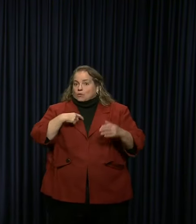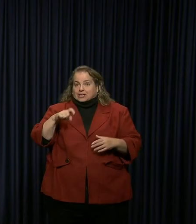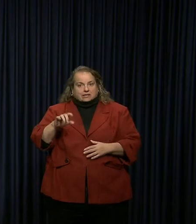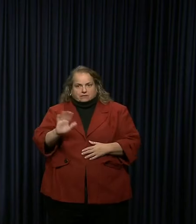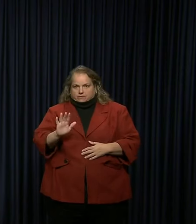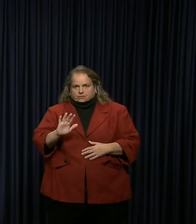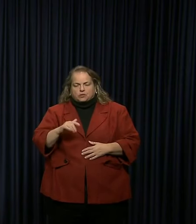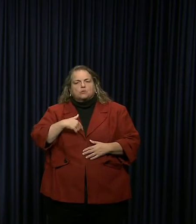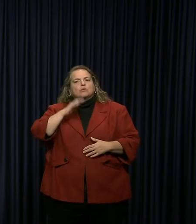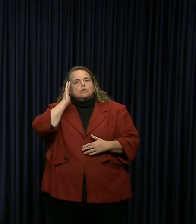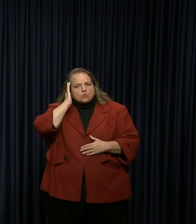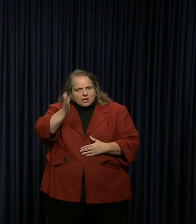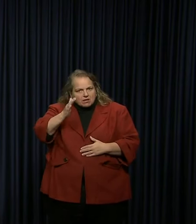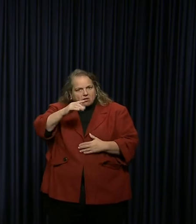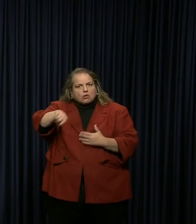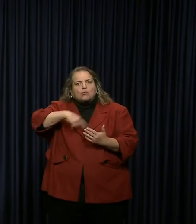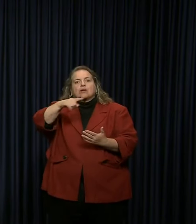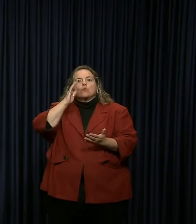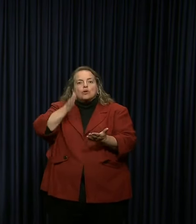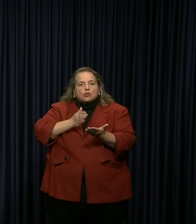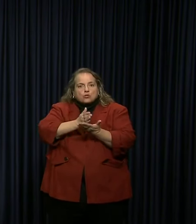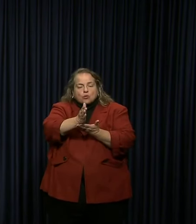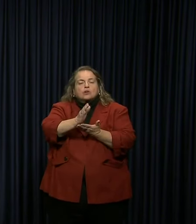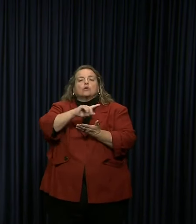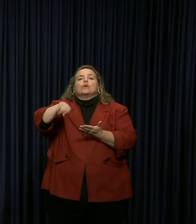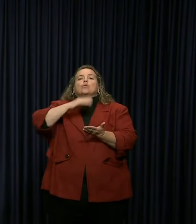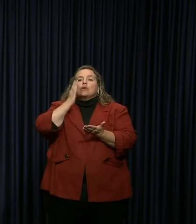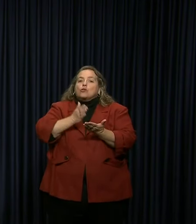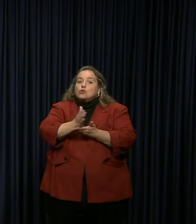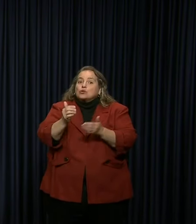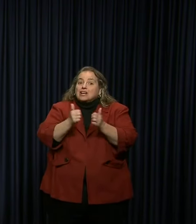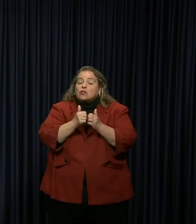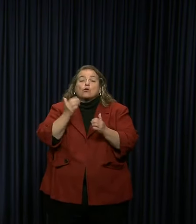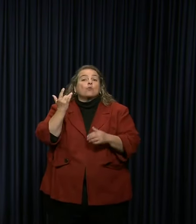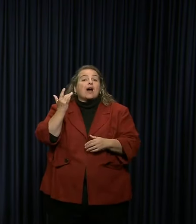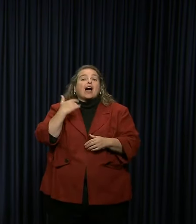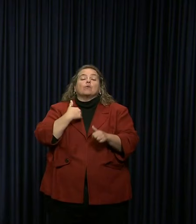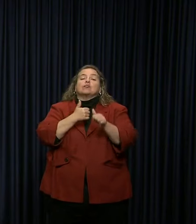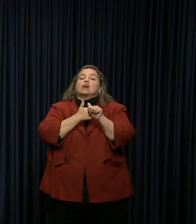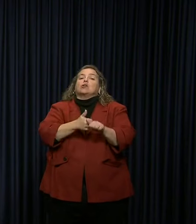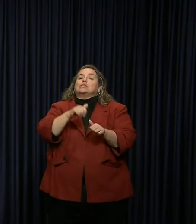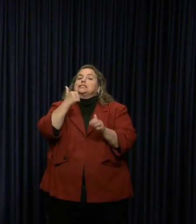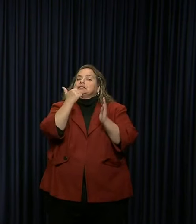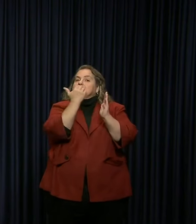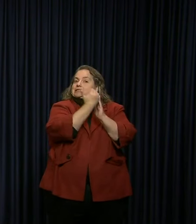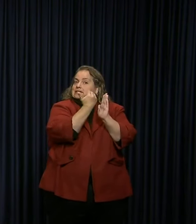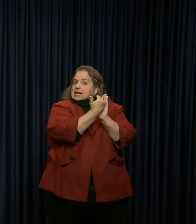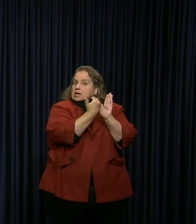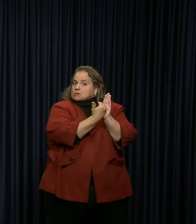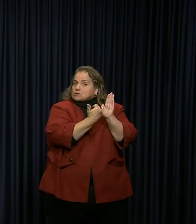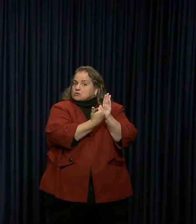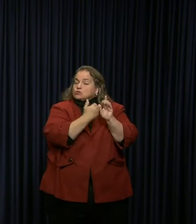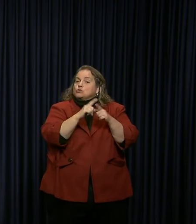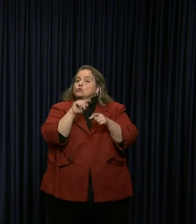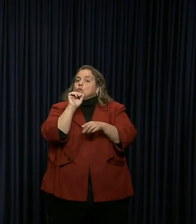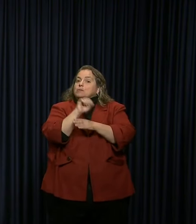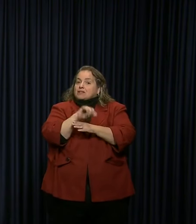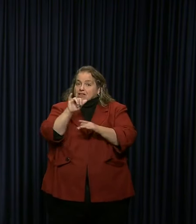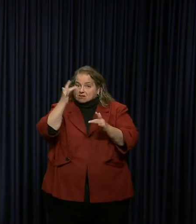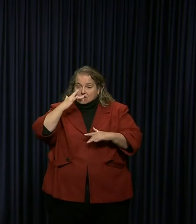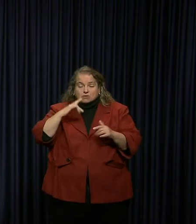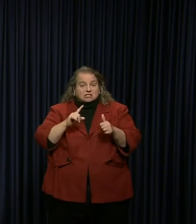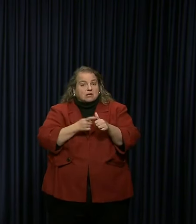this, and we're going to get through it together. And we're going to get through it because we're going to follow the 10 steps that it takes to defeat the coronavirus. Number